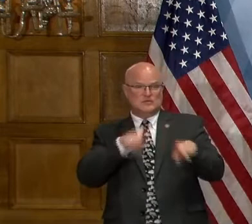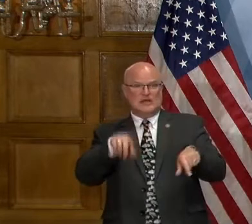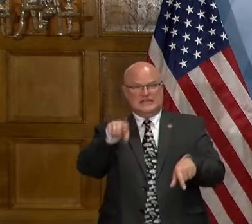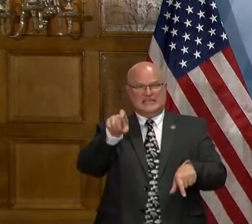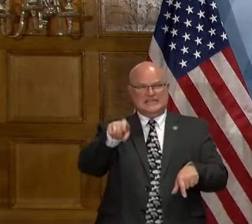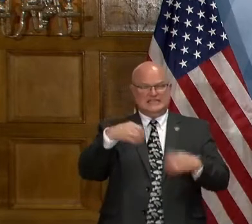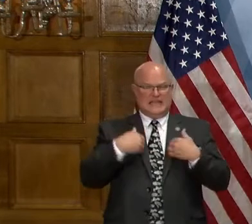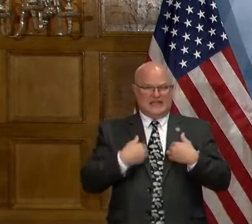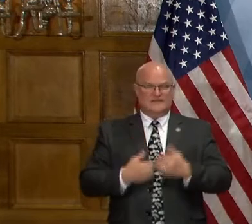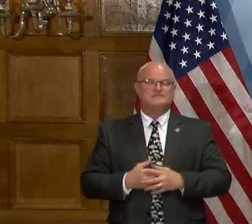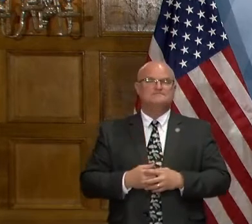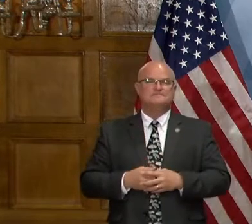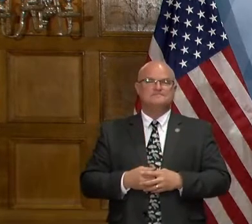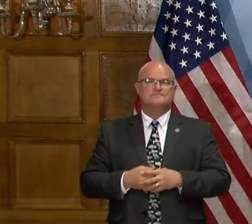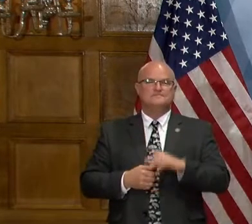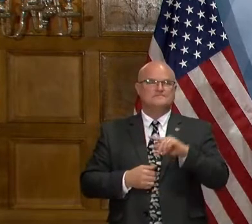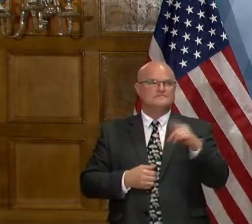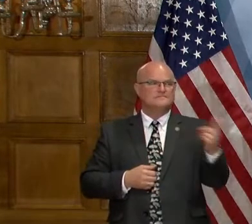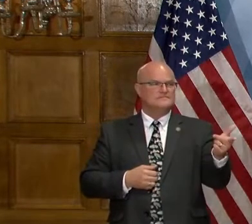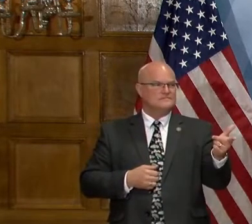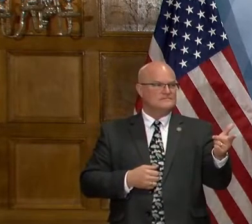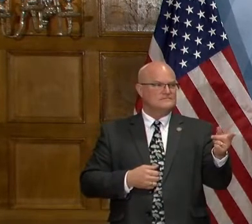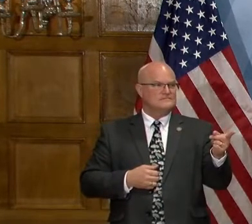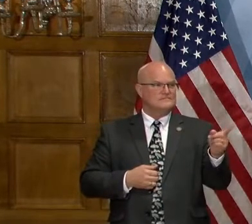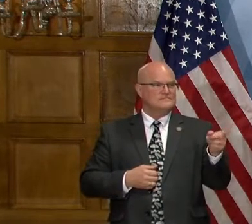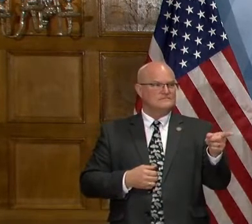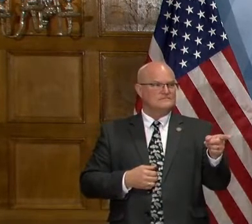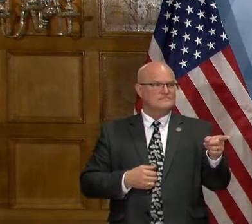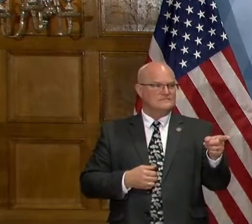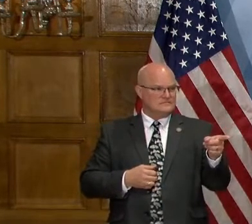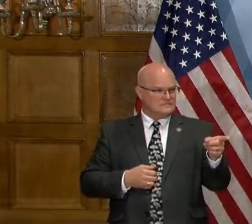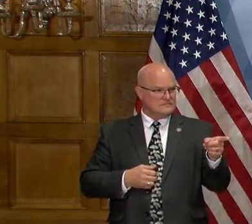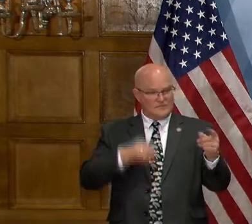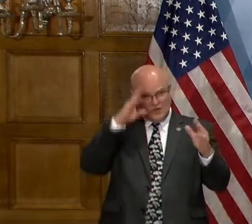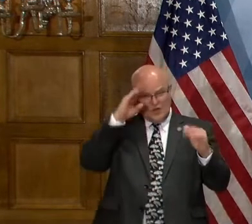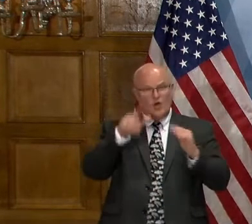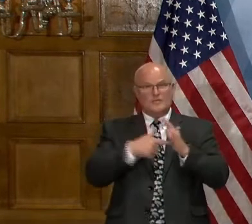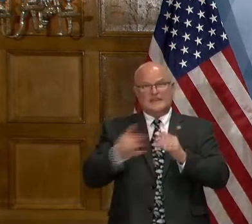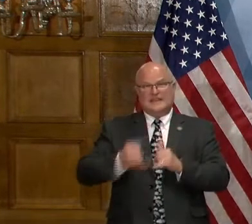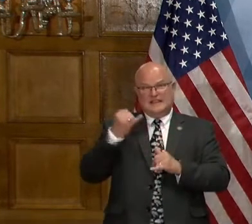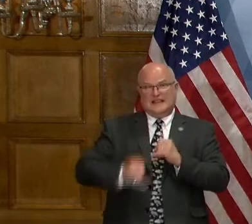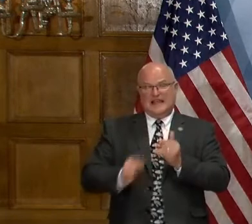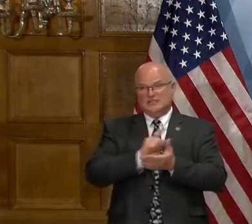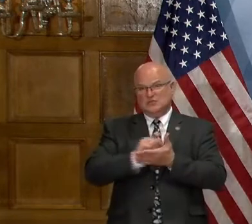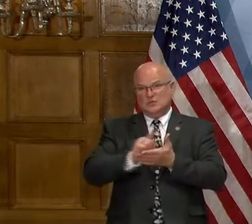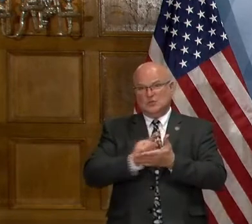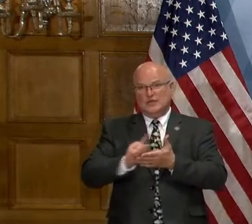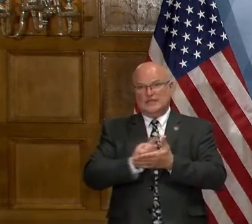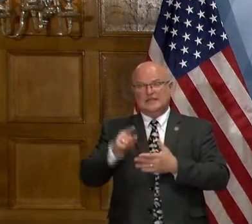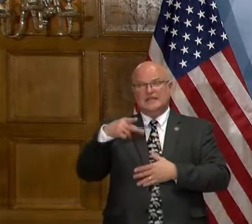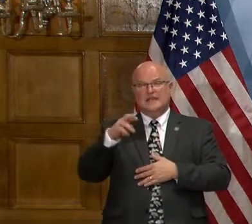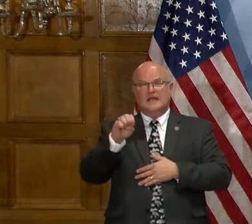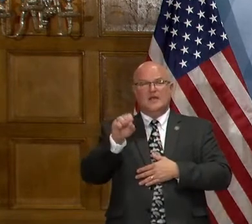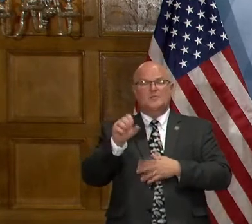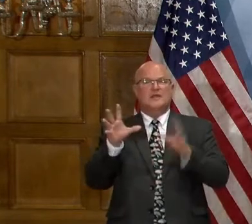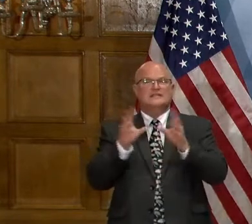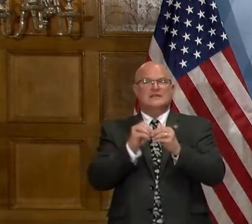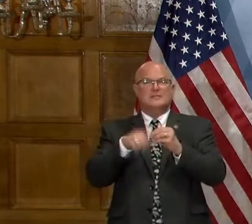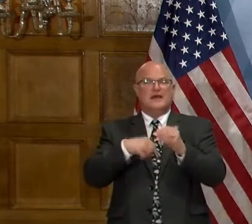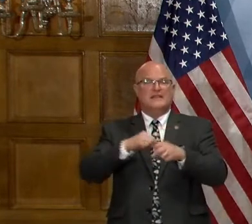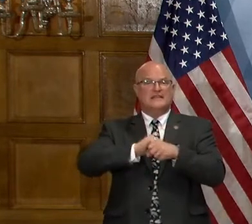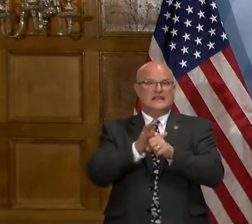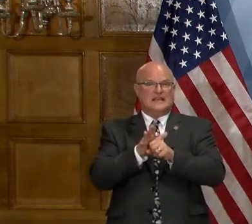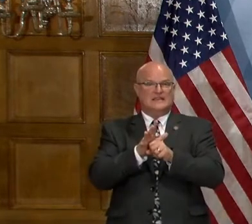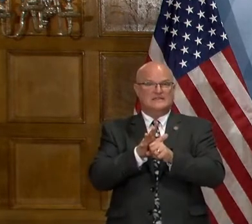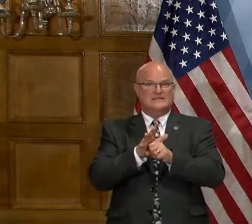have. And then back here at the table. You hope this is the last weekly press briefing on the pandemic.